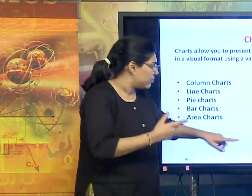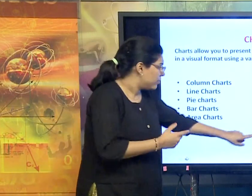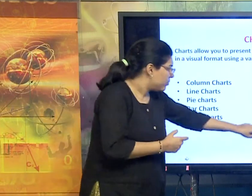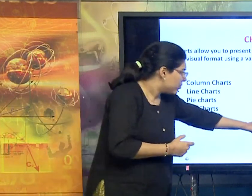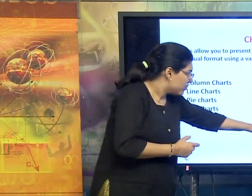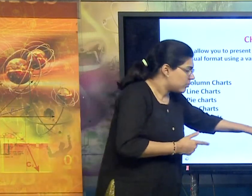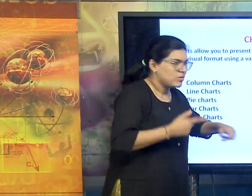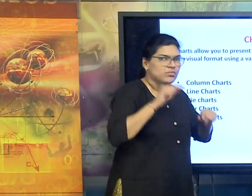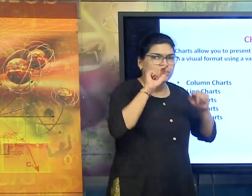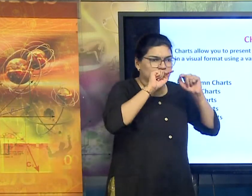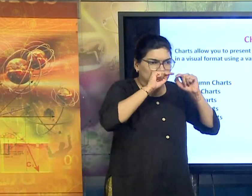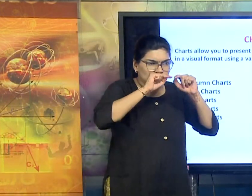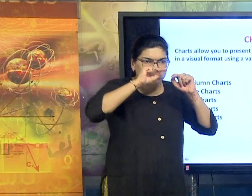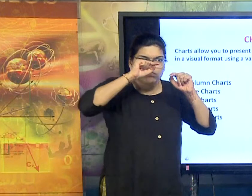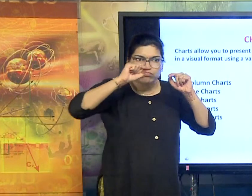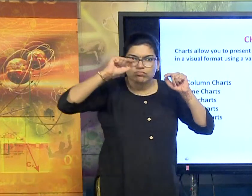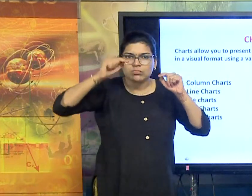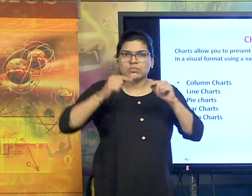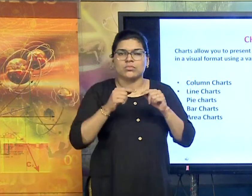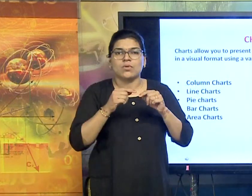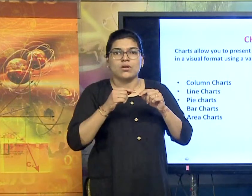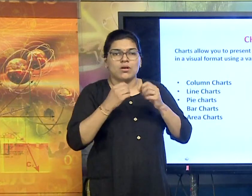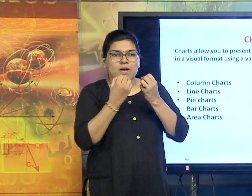after that, these are the line charts.